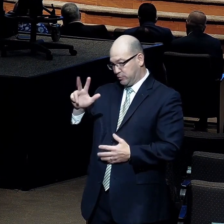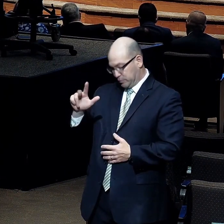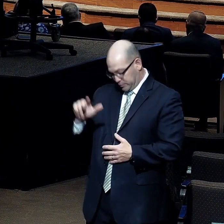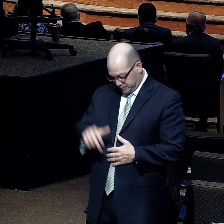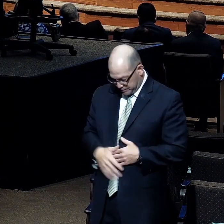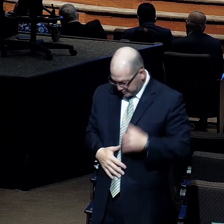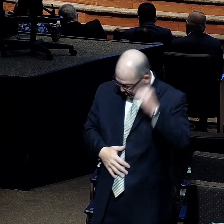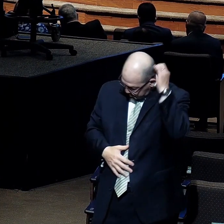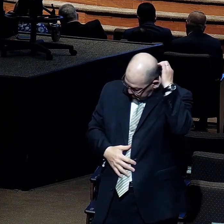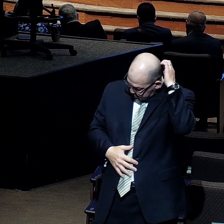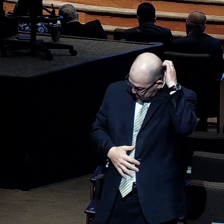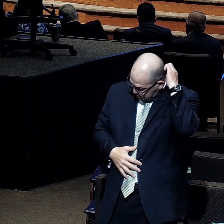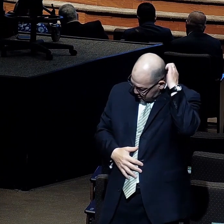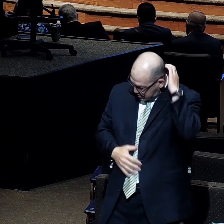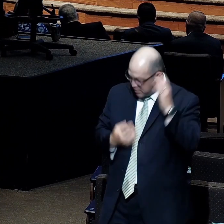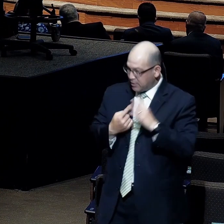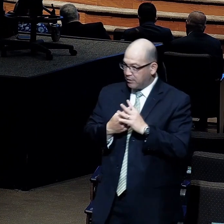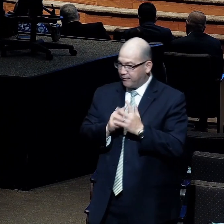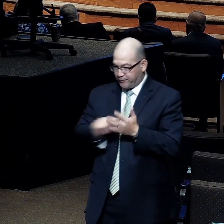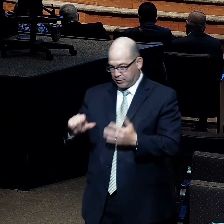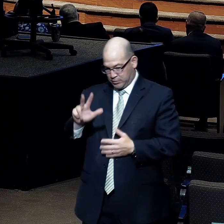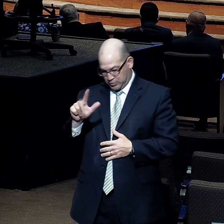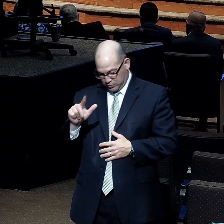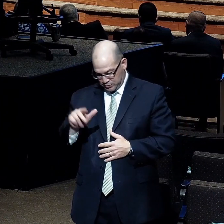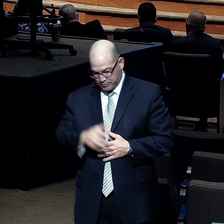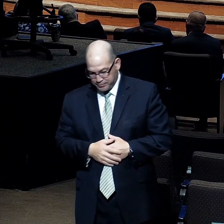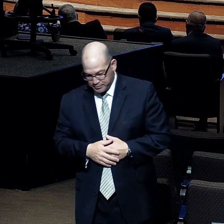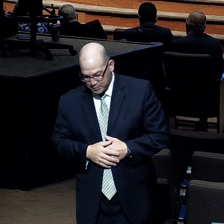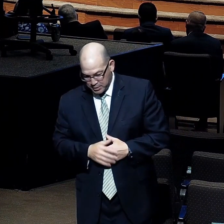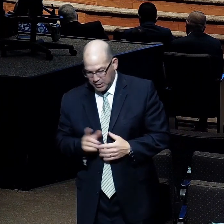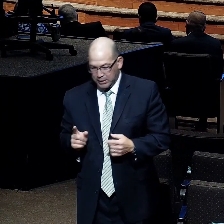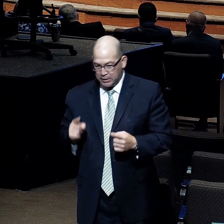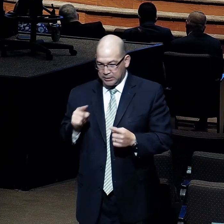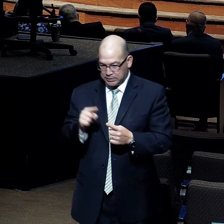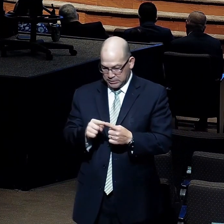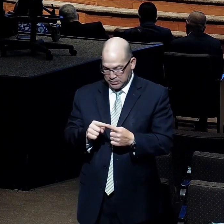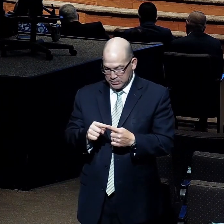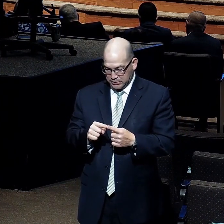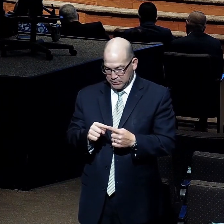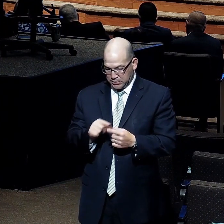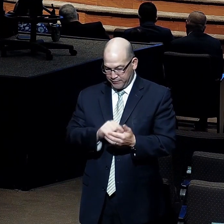Matthew 18:23. We'll start at verse 23 and end at verse